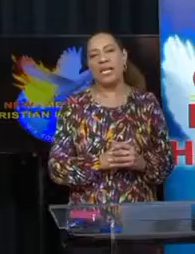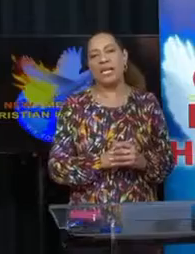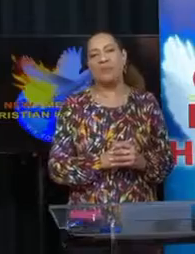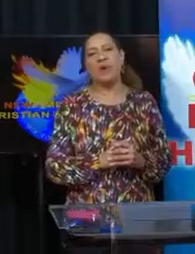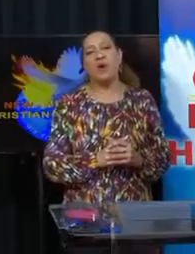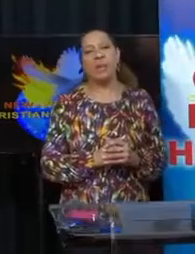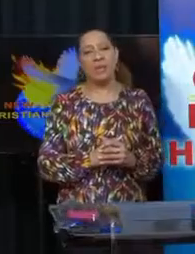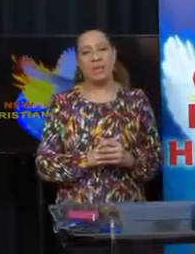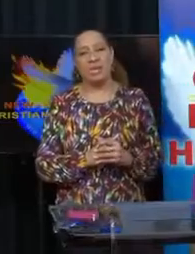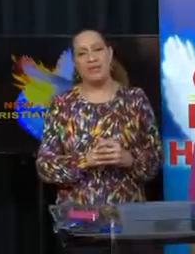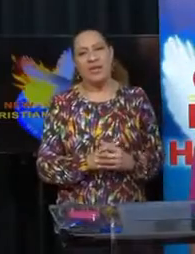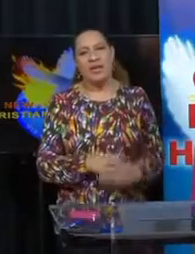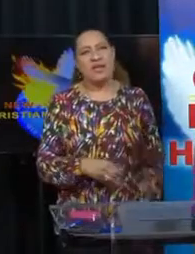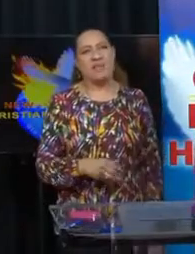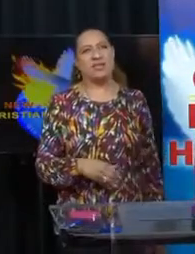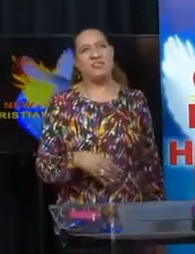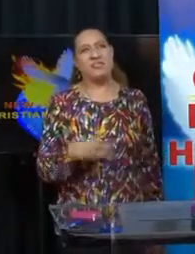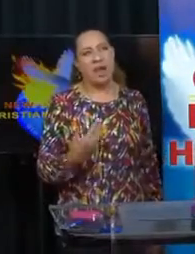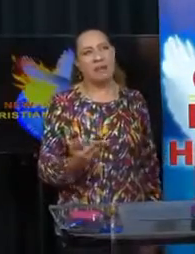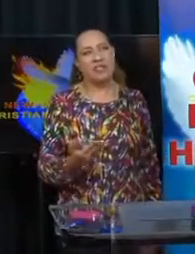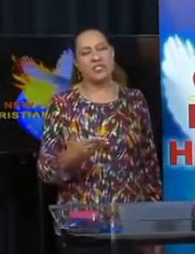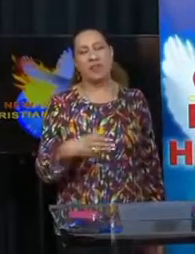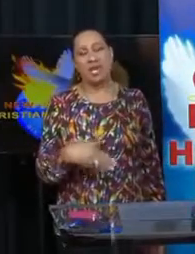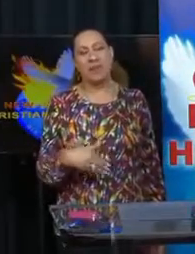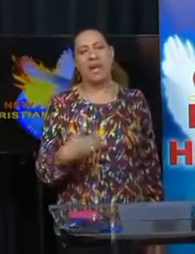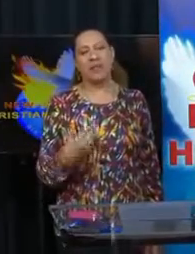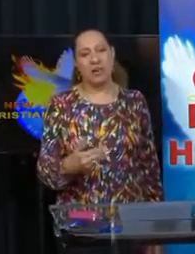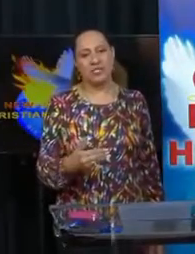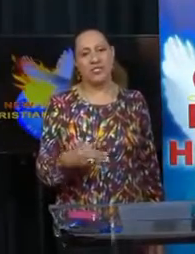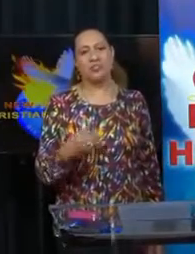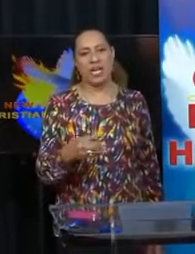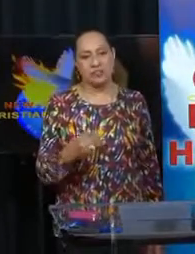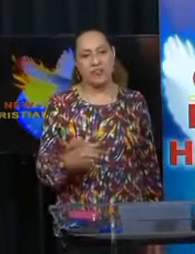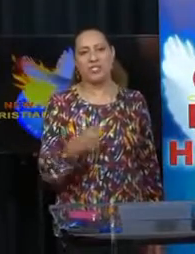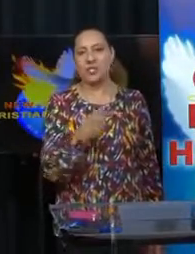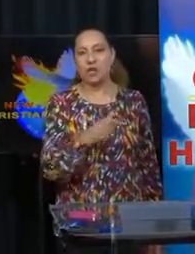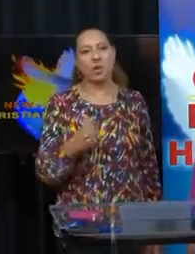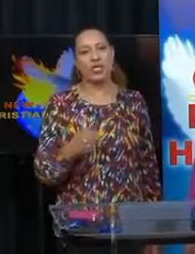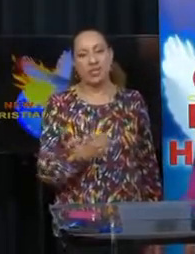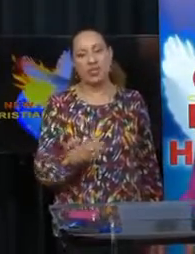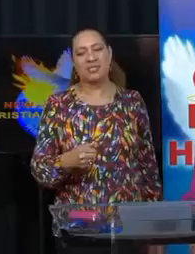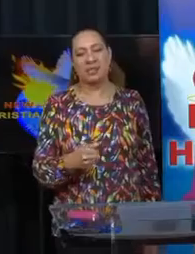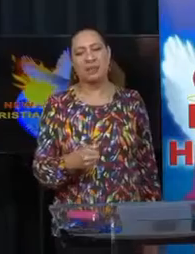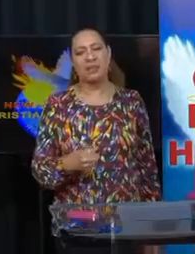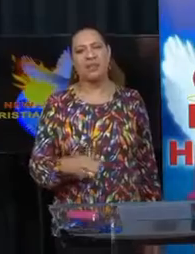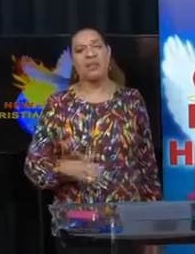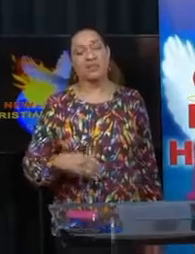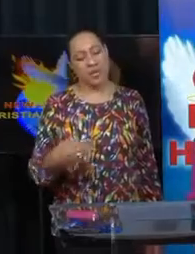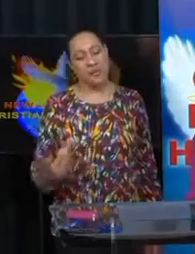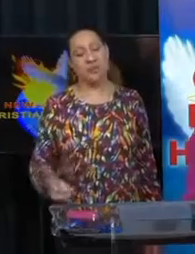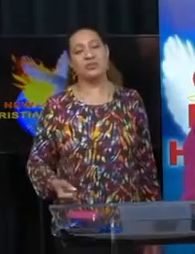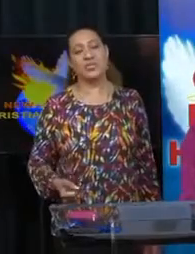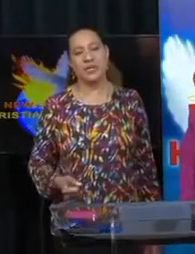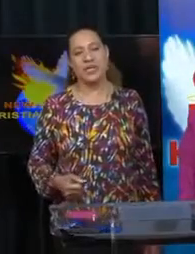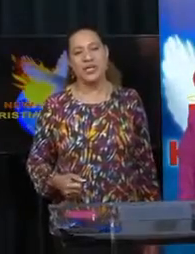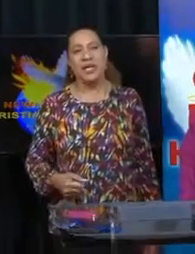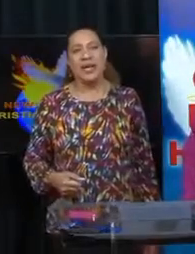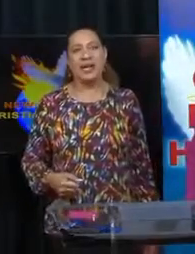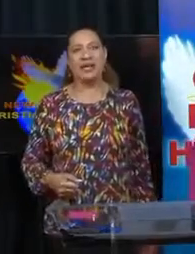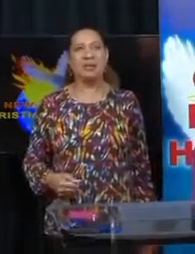or we believe That marriage is so then by god to benefit not only you as a couple to benefit your children And because at